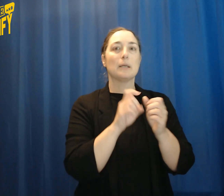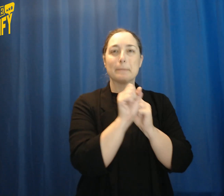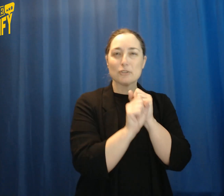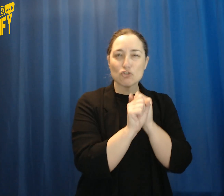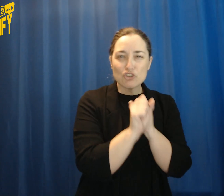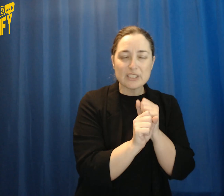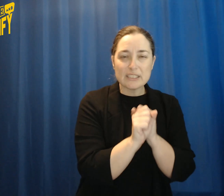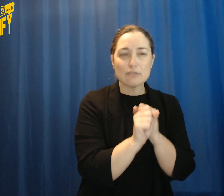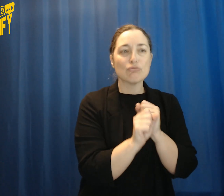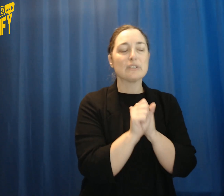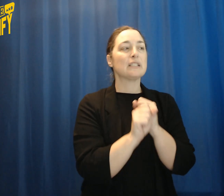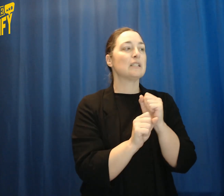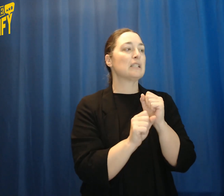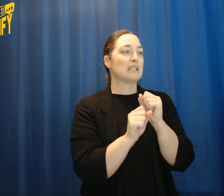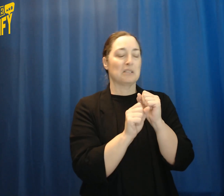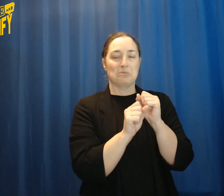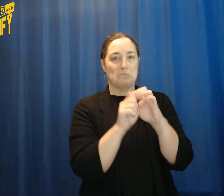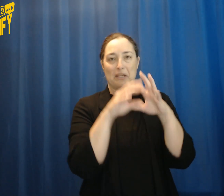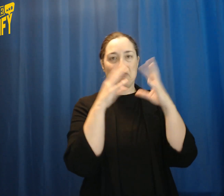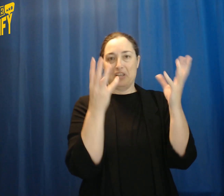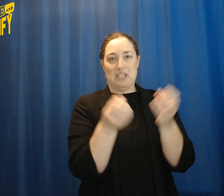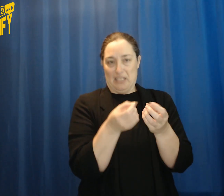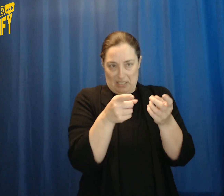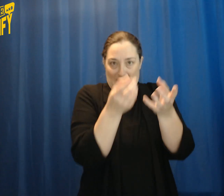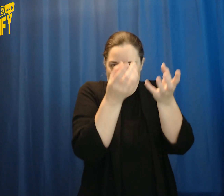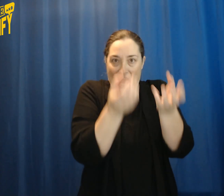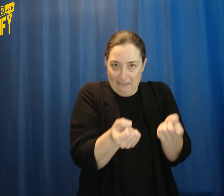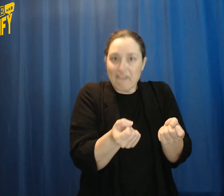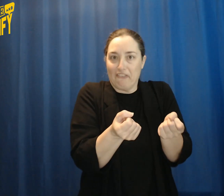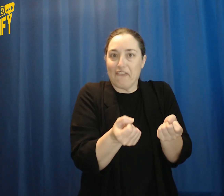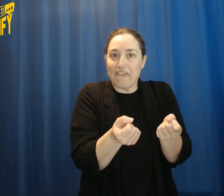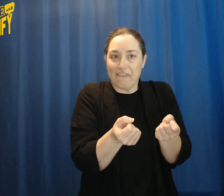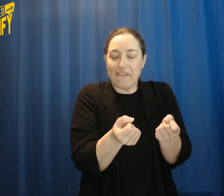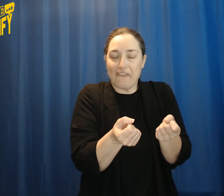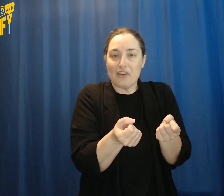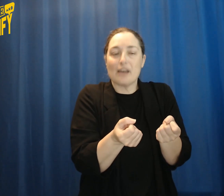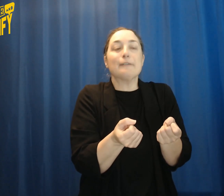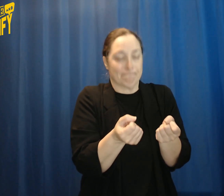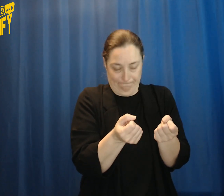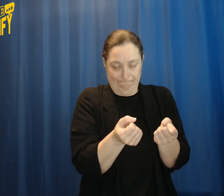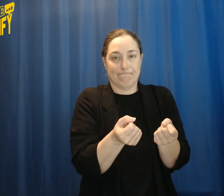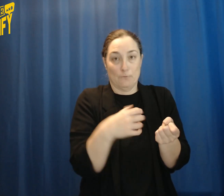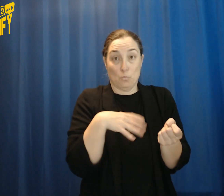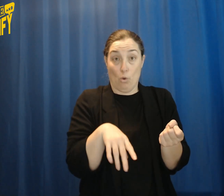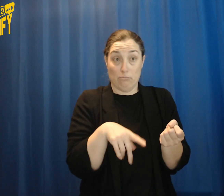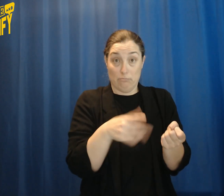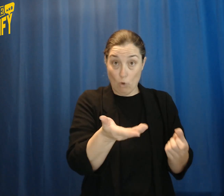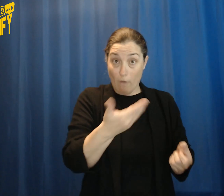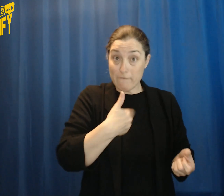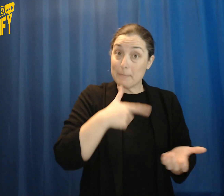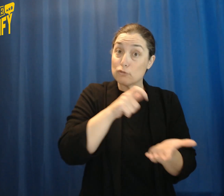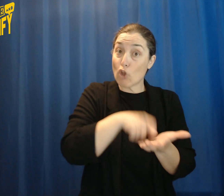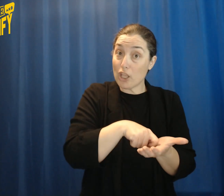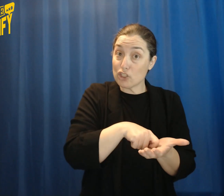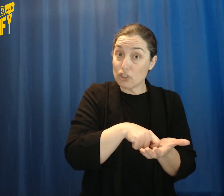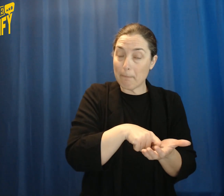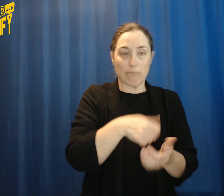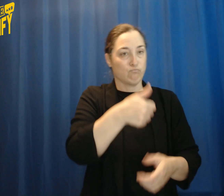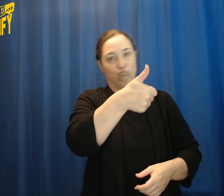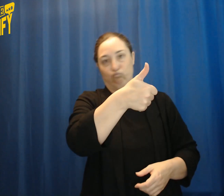and you name it, they had it. And I'm like, yeah, that's what I want to do. And they offered me a scholarship. So I'm like, yeah, well,